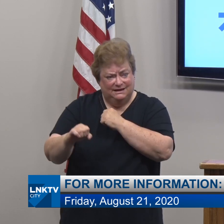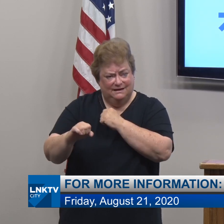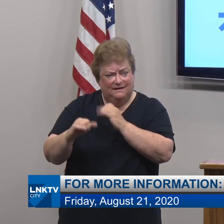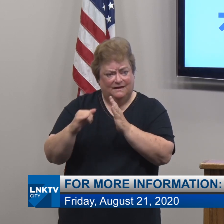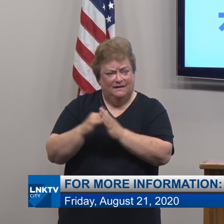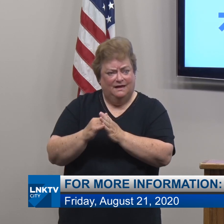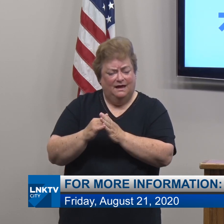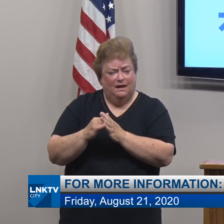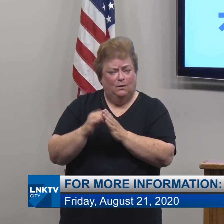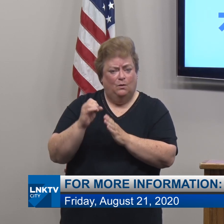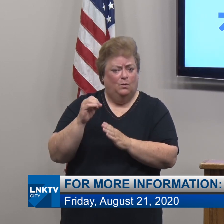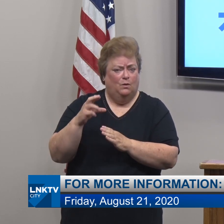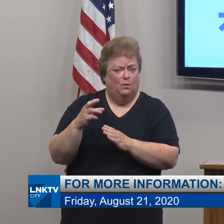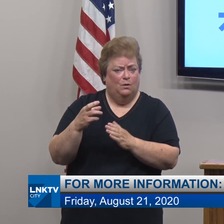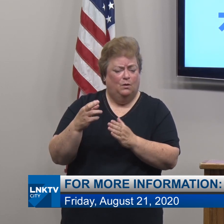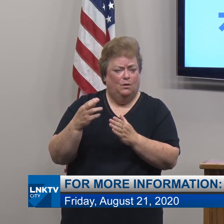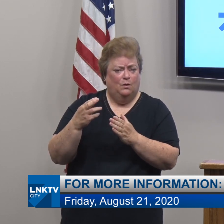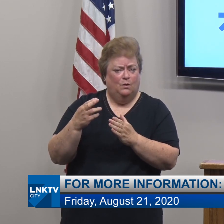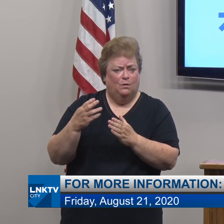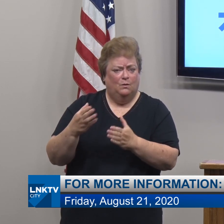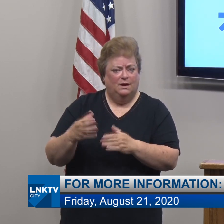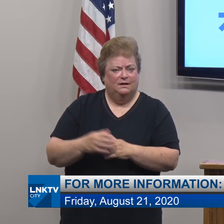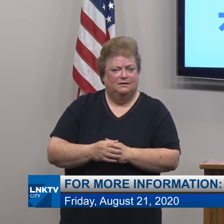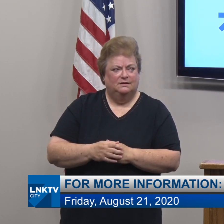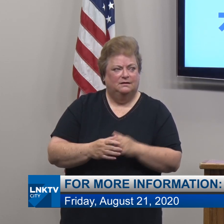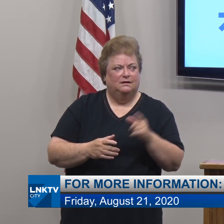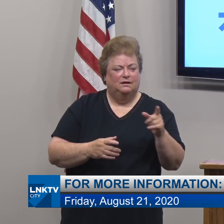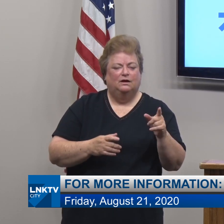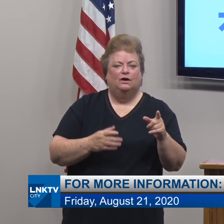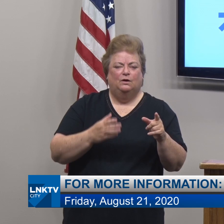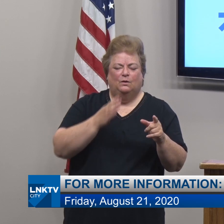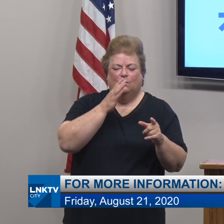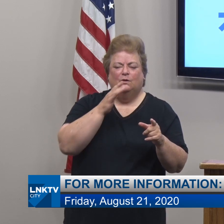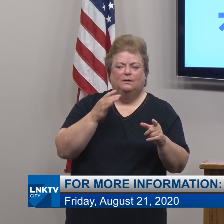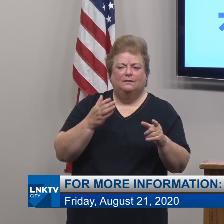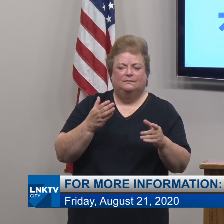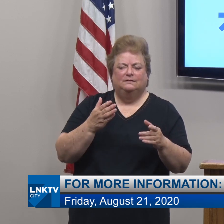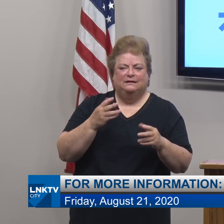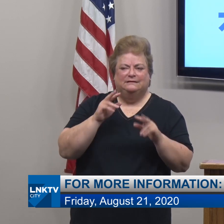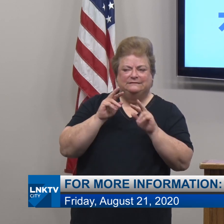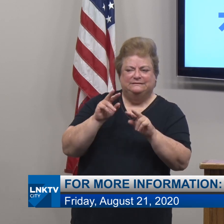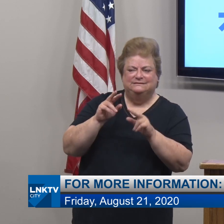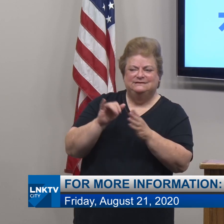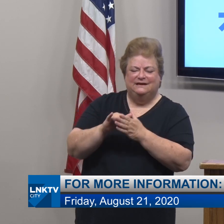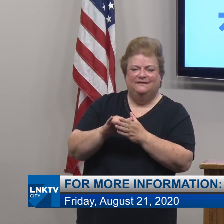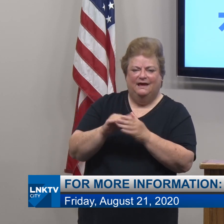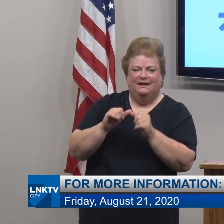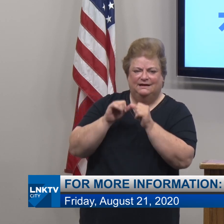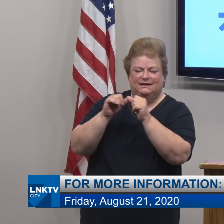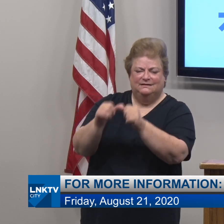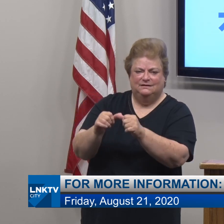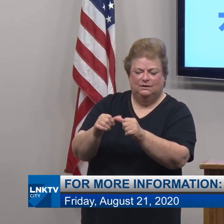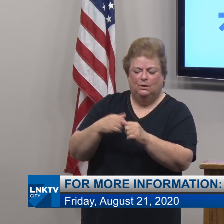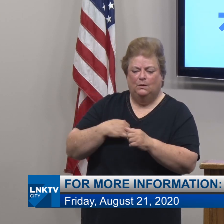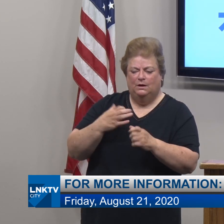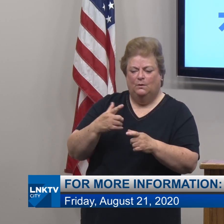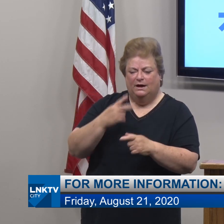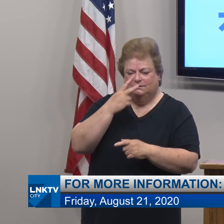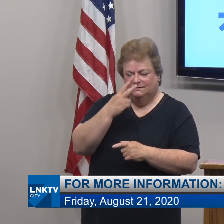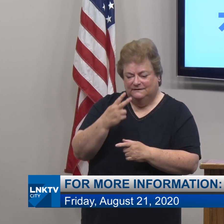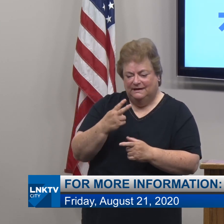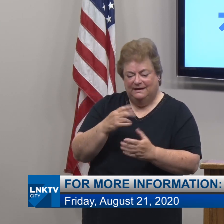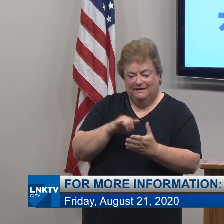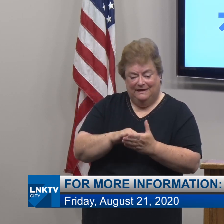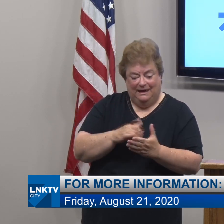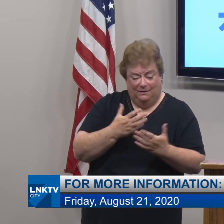it expire? You know, you're likely to see that continue, Bill. We want to continue to have these proven public health